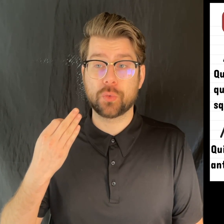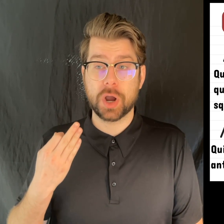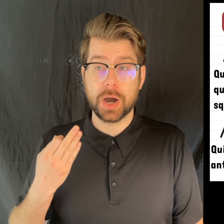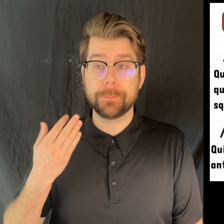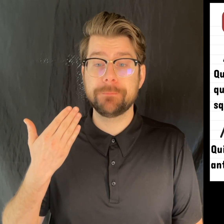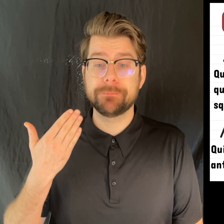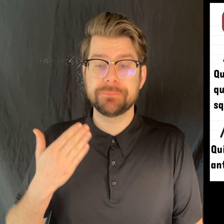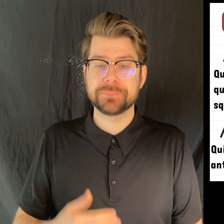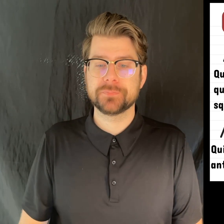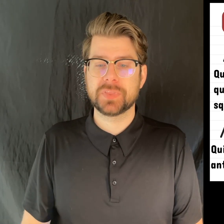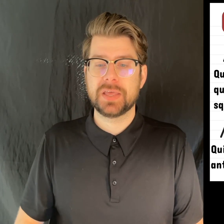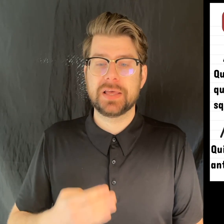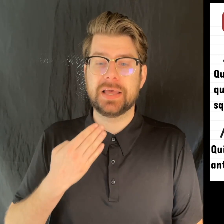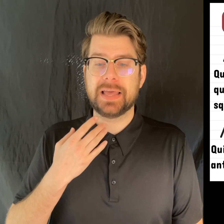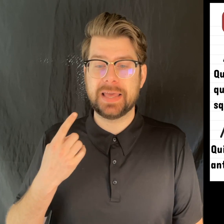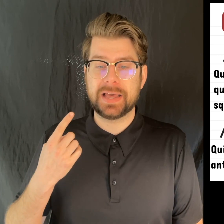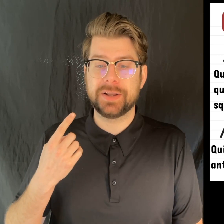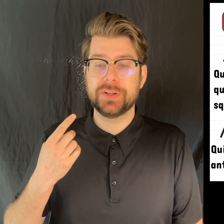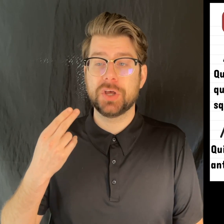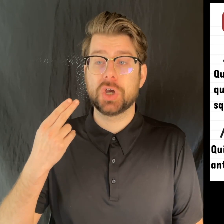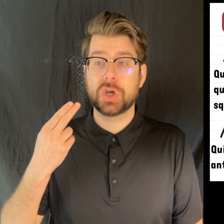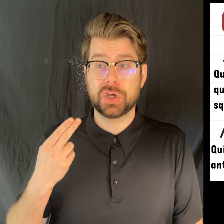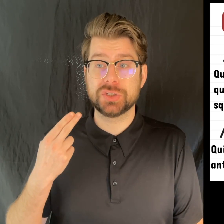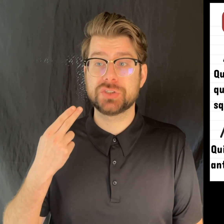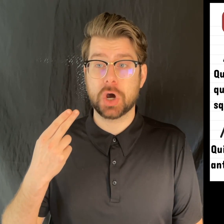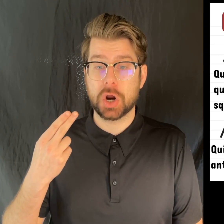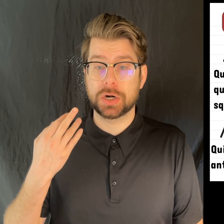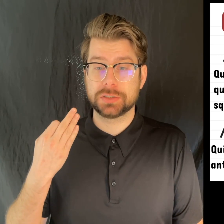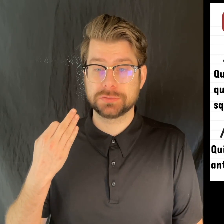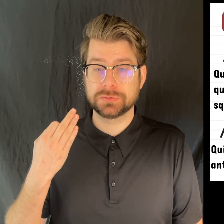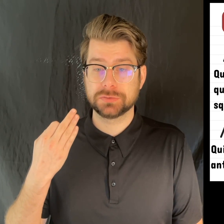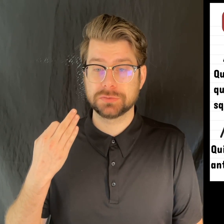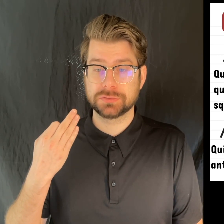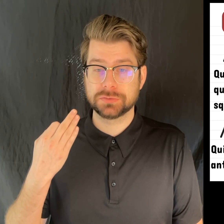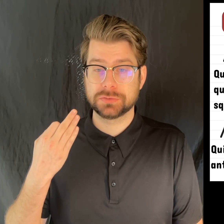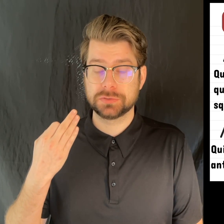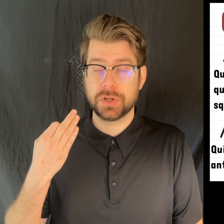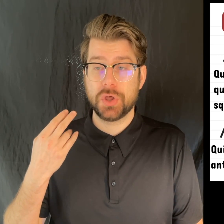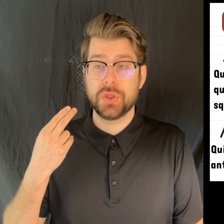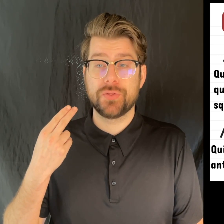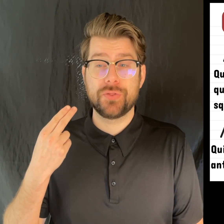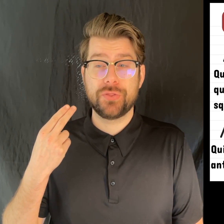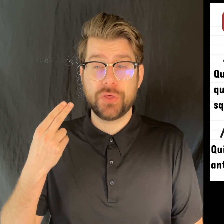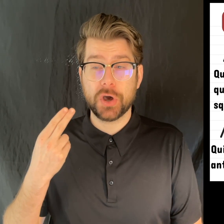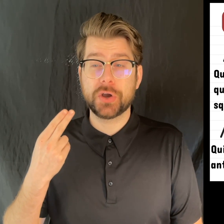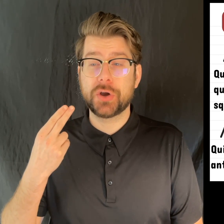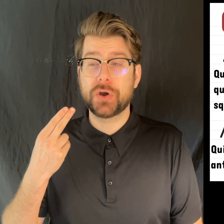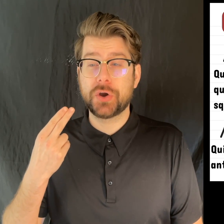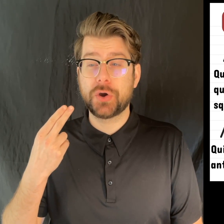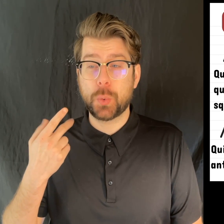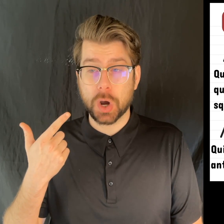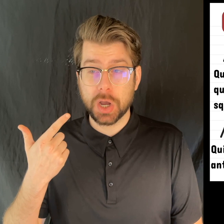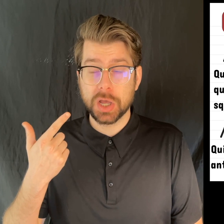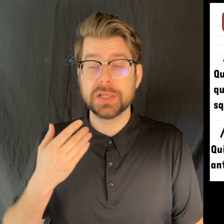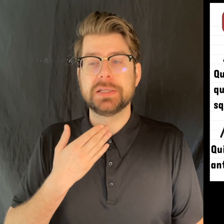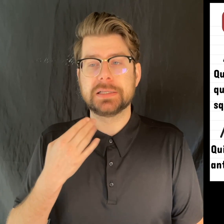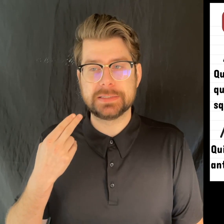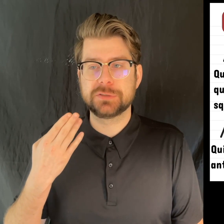quorum, and kazar. The qu is